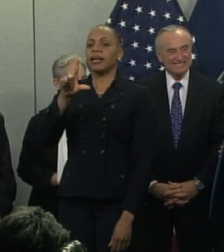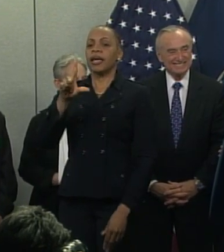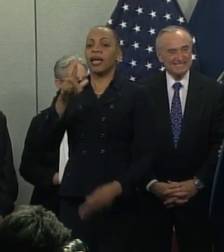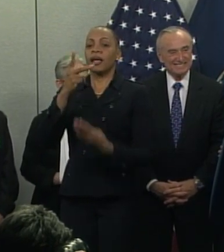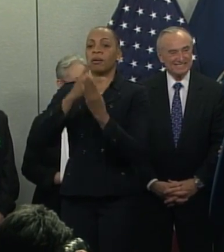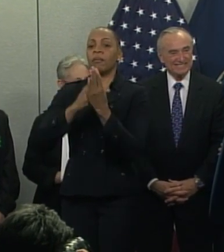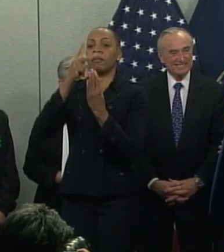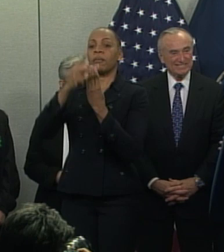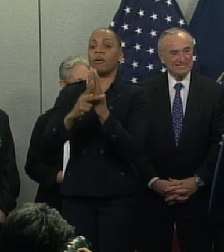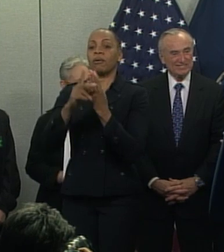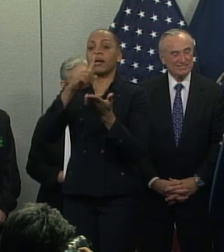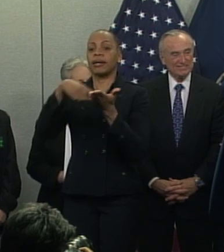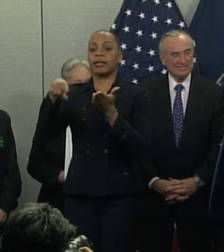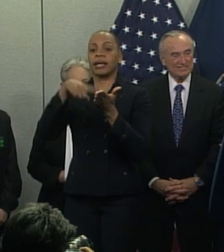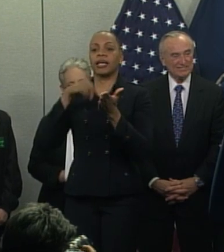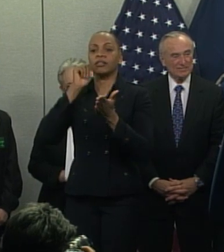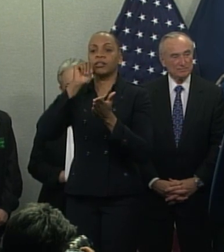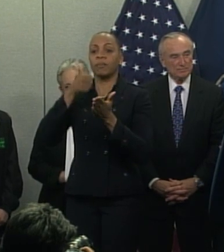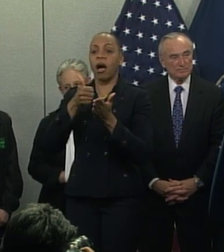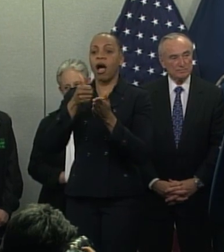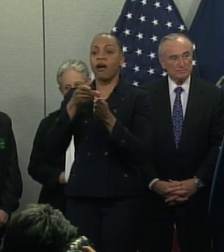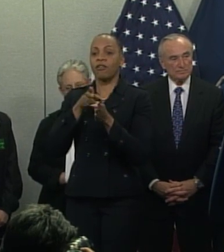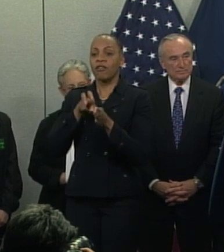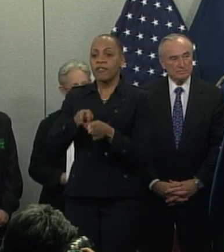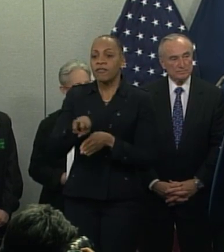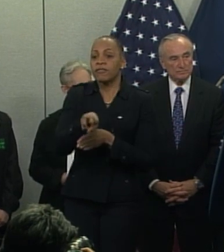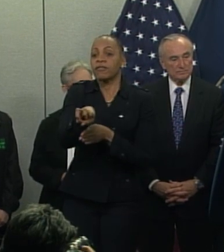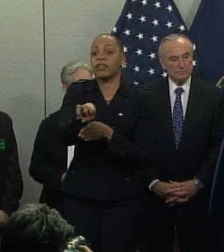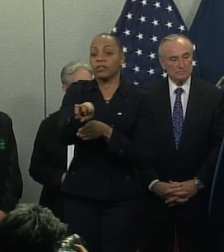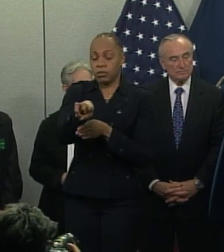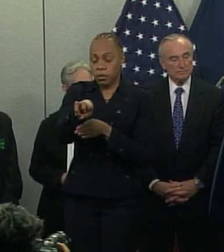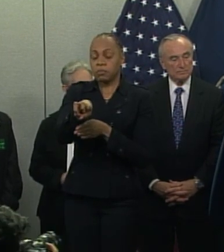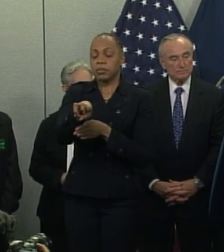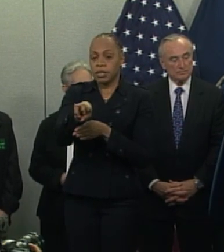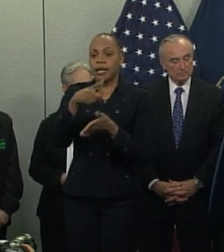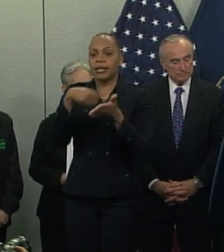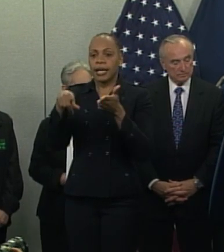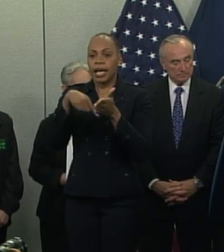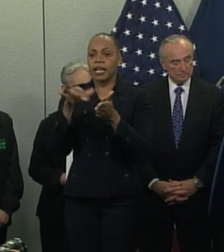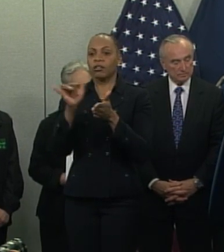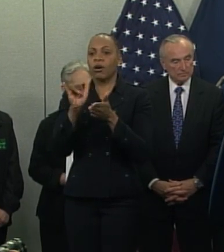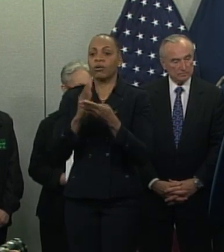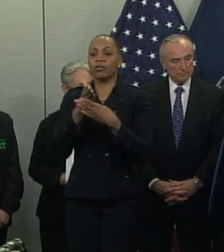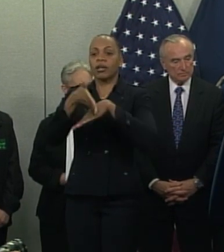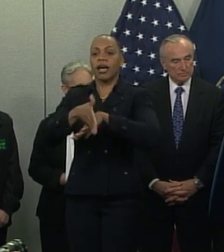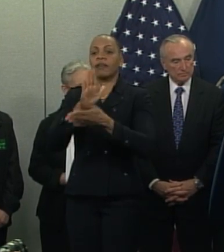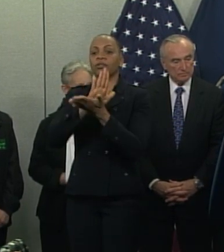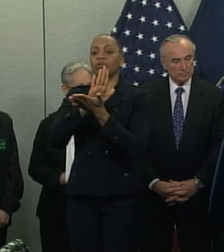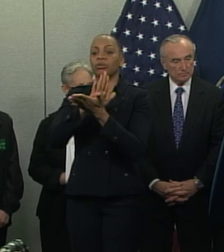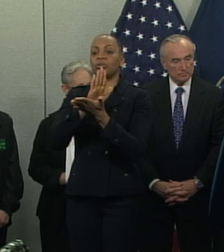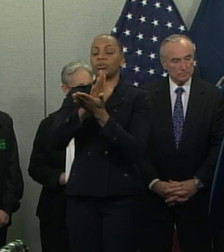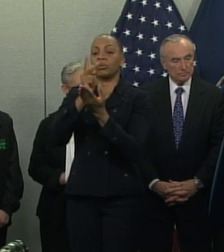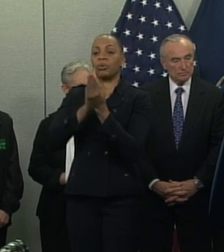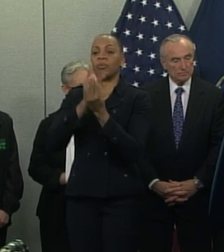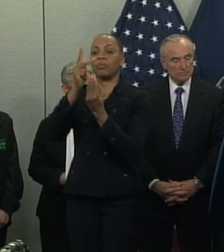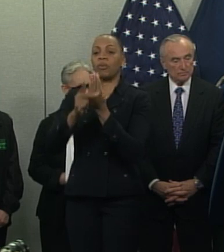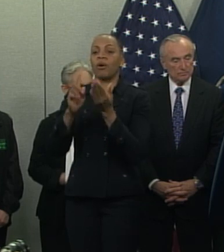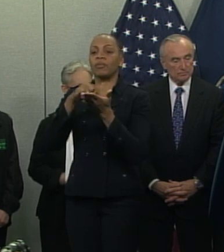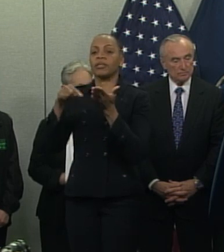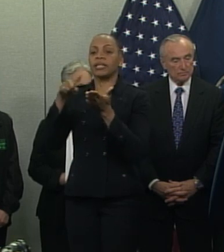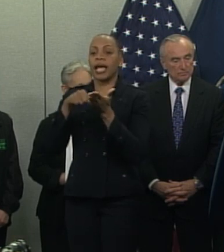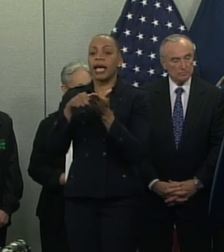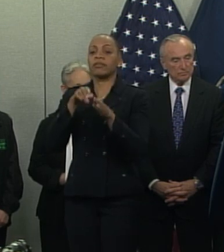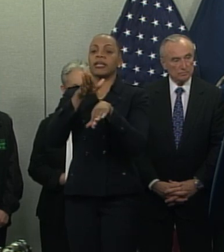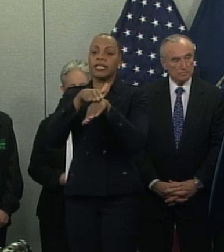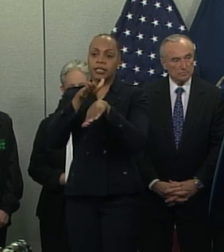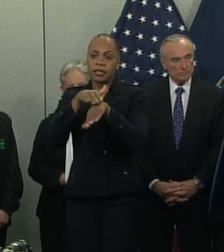be canceled tomorrow. All field trips will be canceled tomorrow. And all after-school programs will be canceled tomorrow. That's more as an advisory,